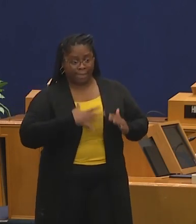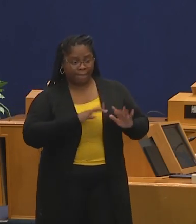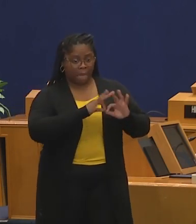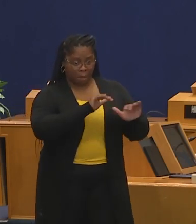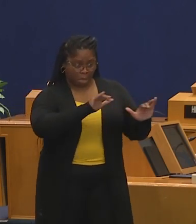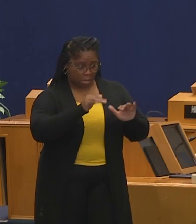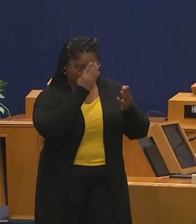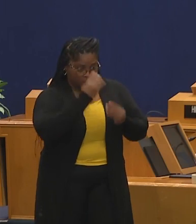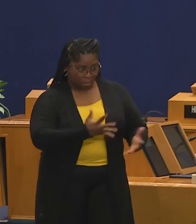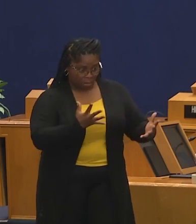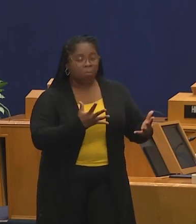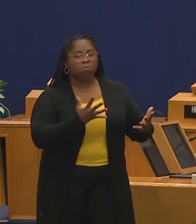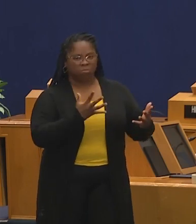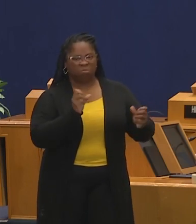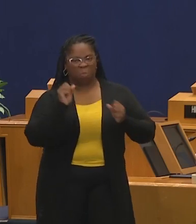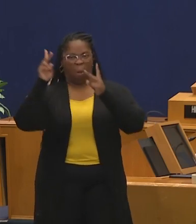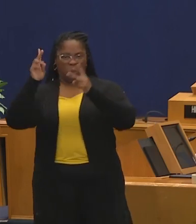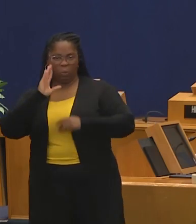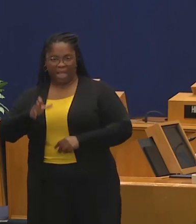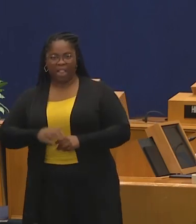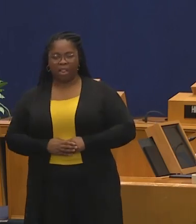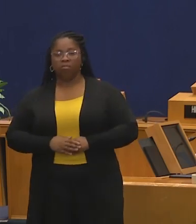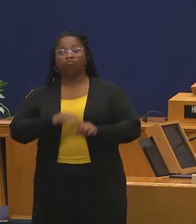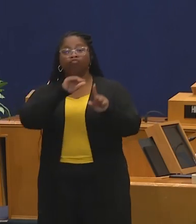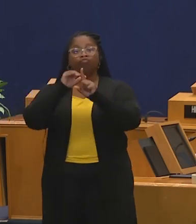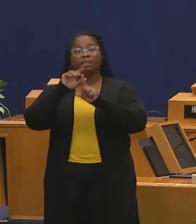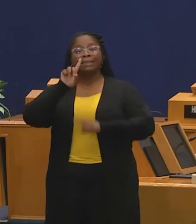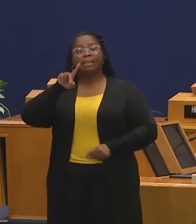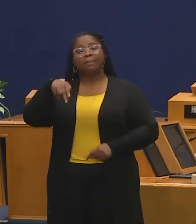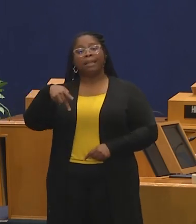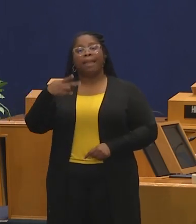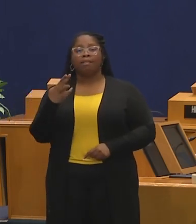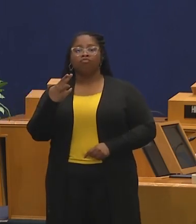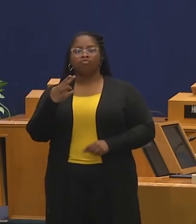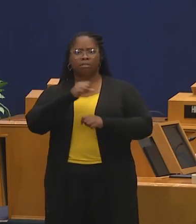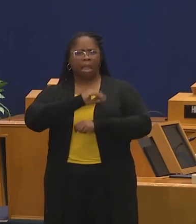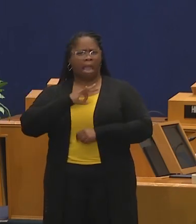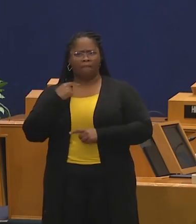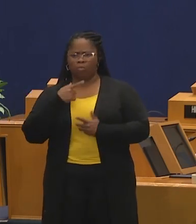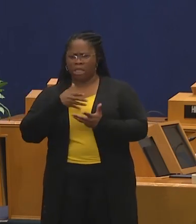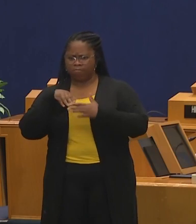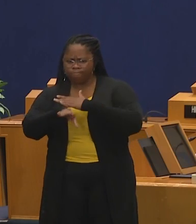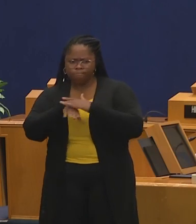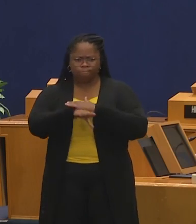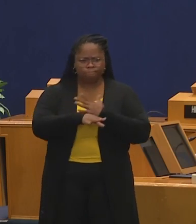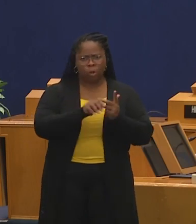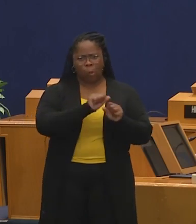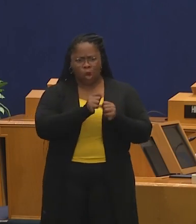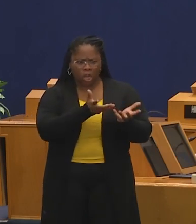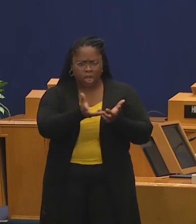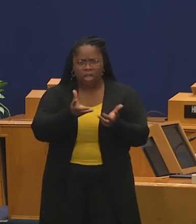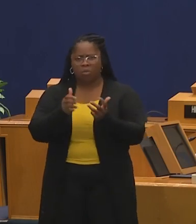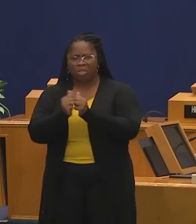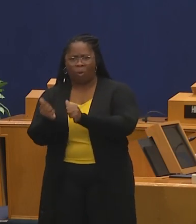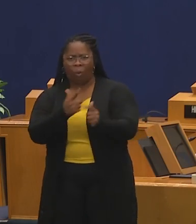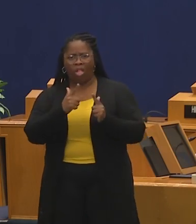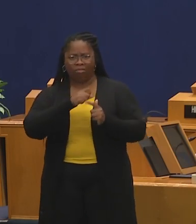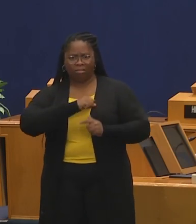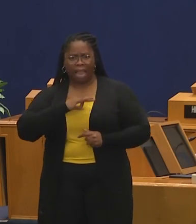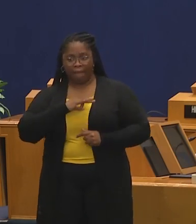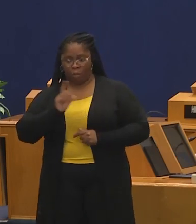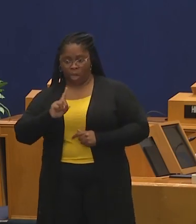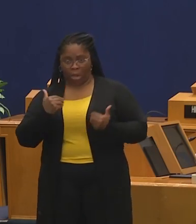families. And as a reminder, our DPH staff currently work with every single facility that has a positive case, and we